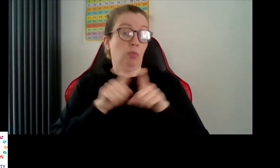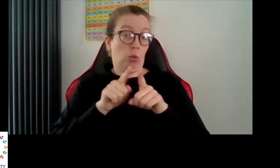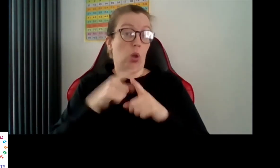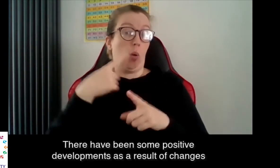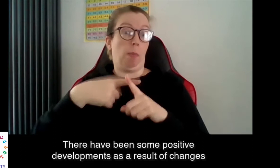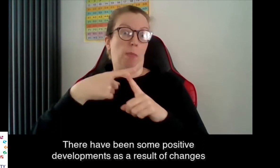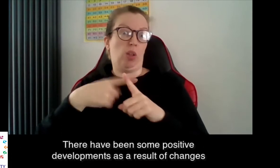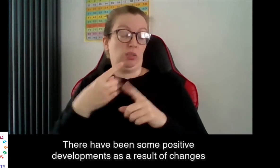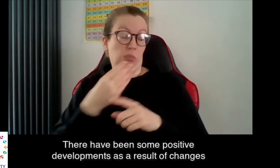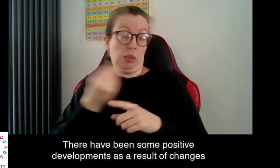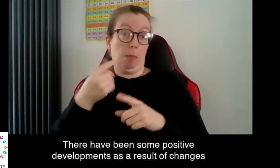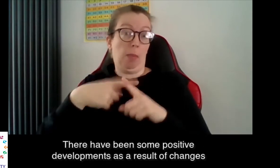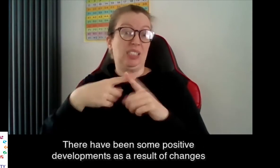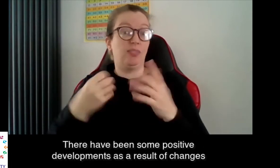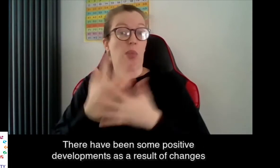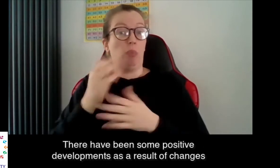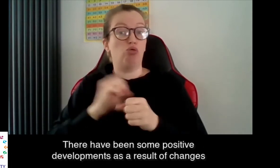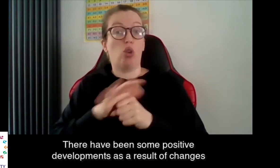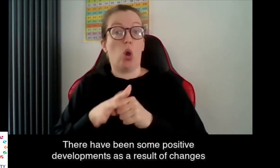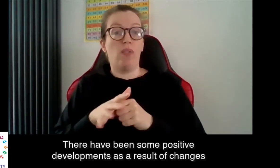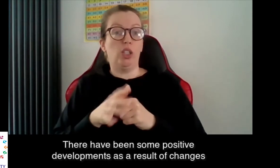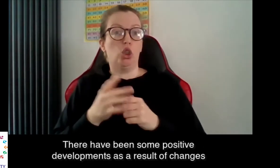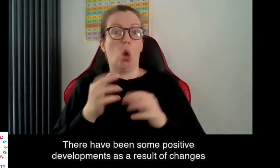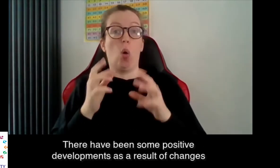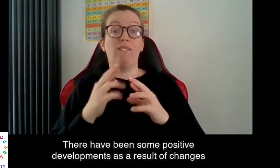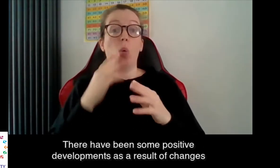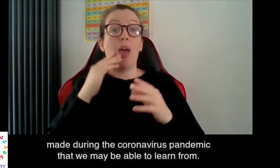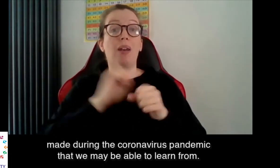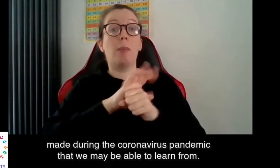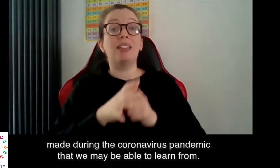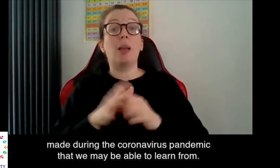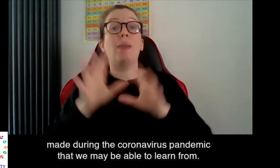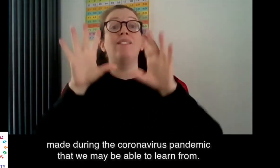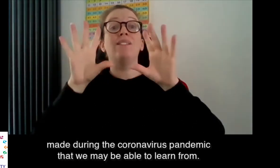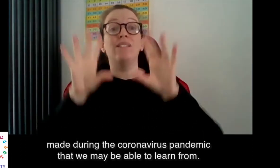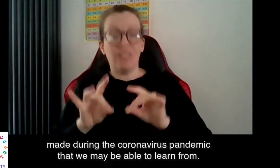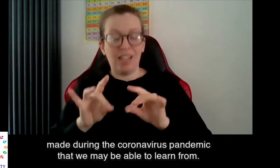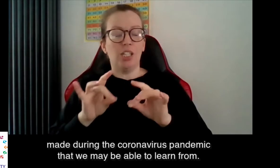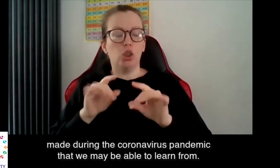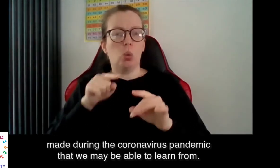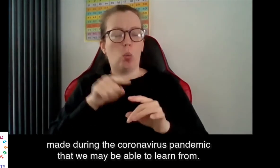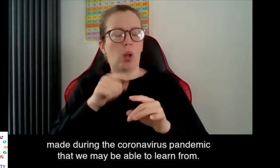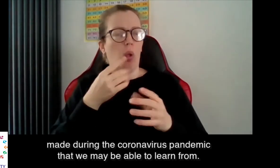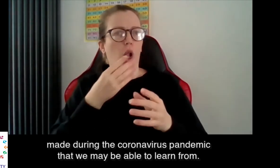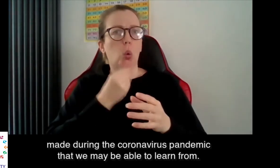There have been some positive developments as a result of changes made during the coronavirus pandemic that we may be able to learn